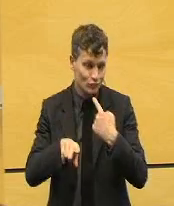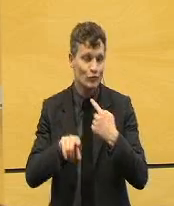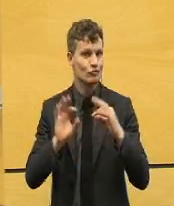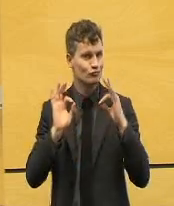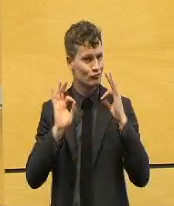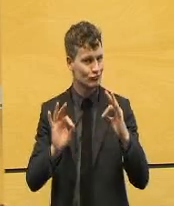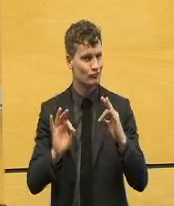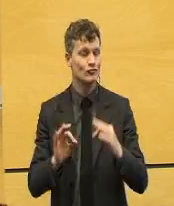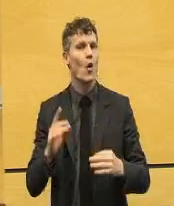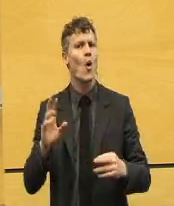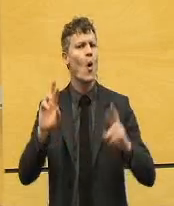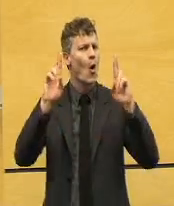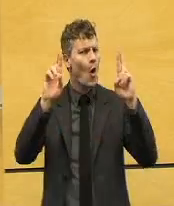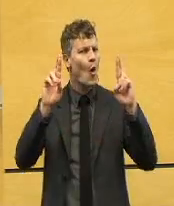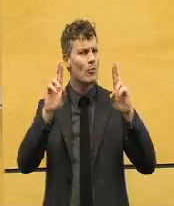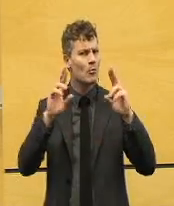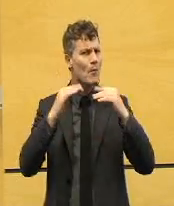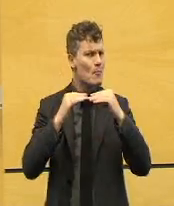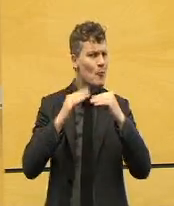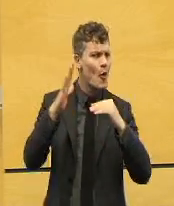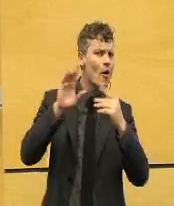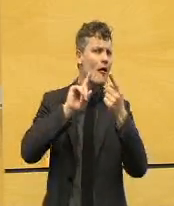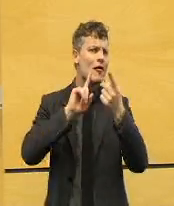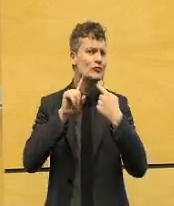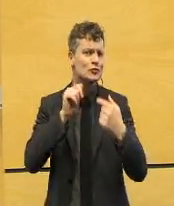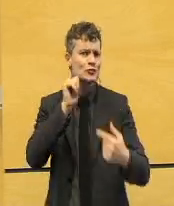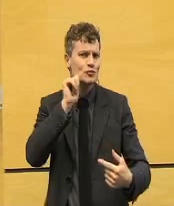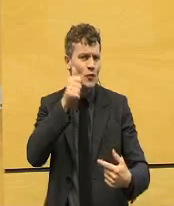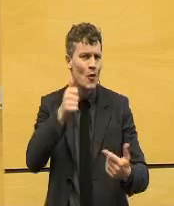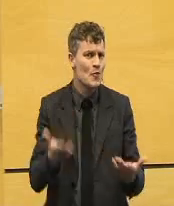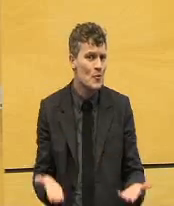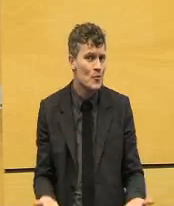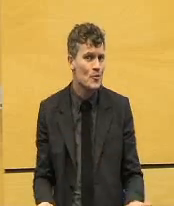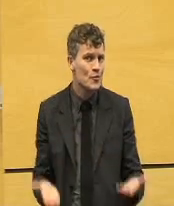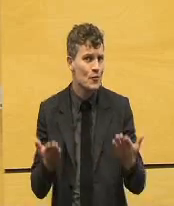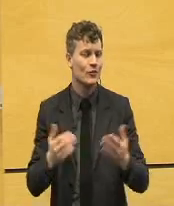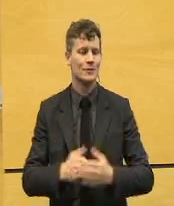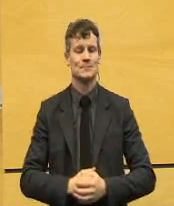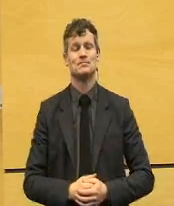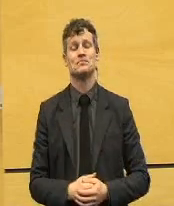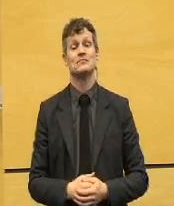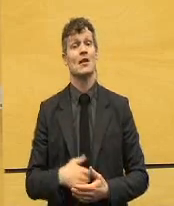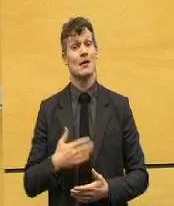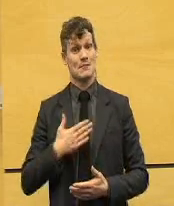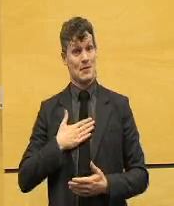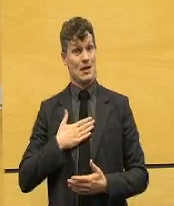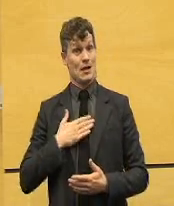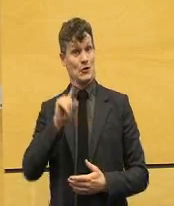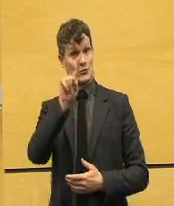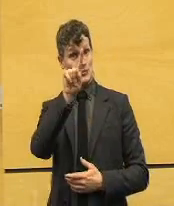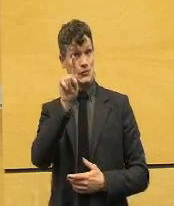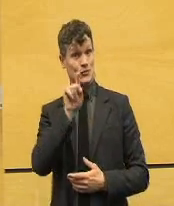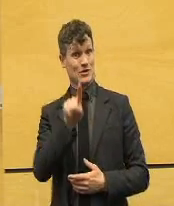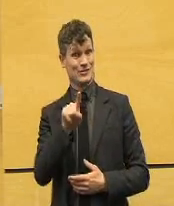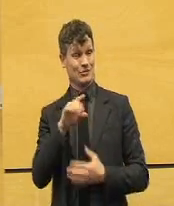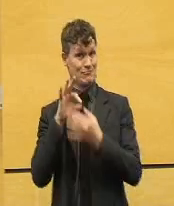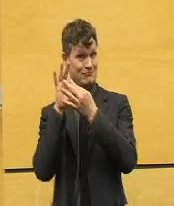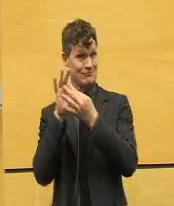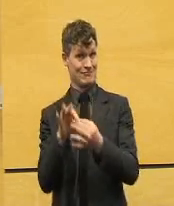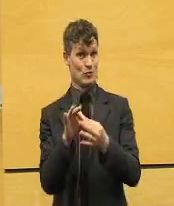hope to hear additional answers tomorrow morning. I will have some specific questions on this